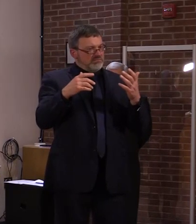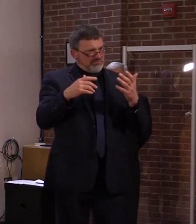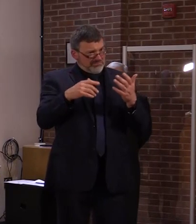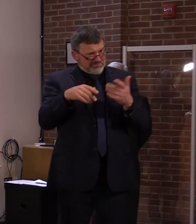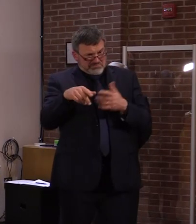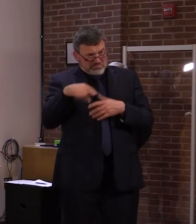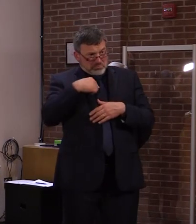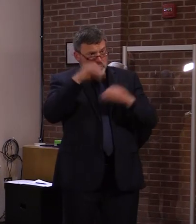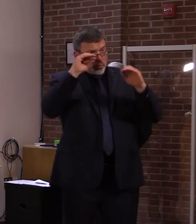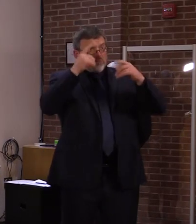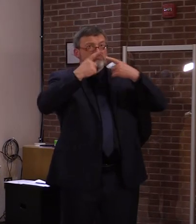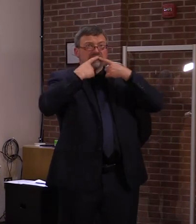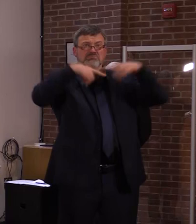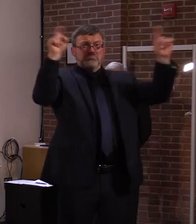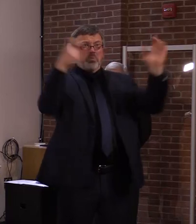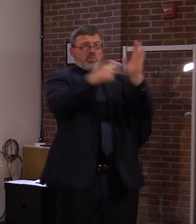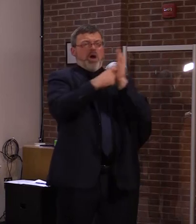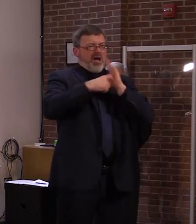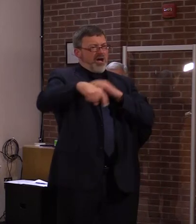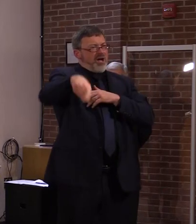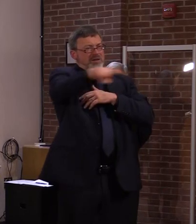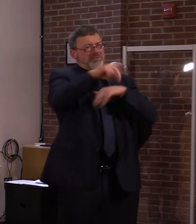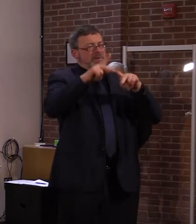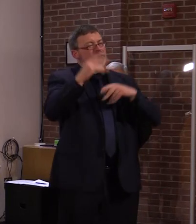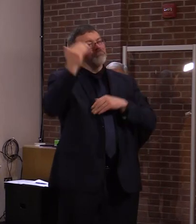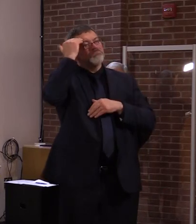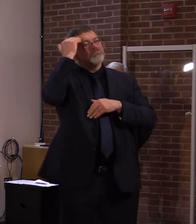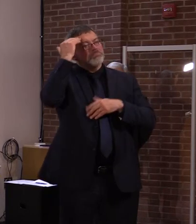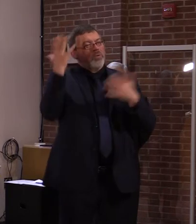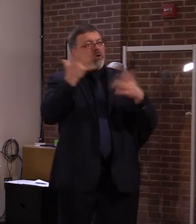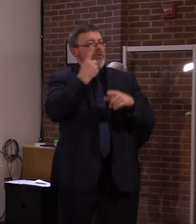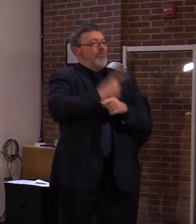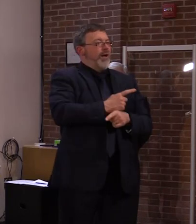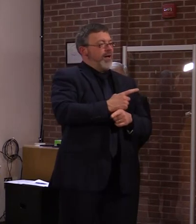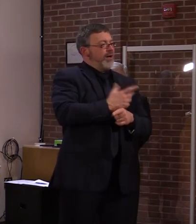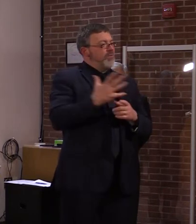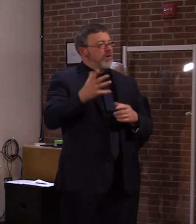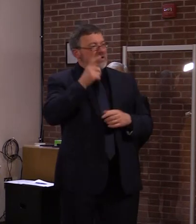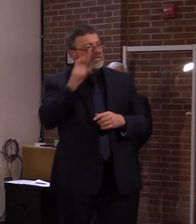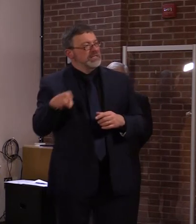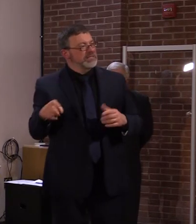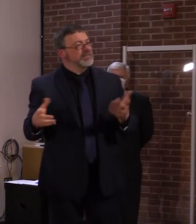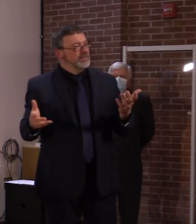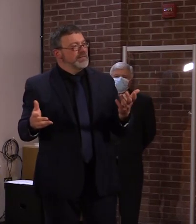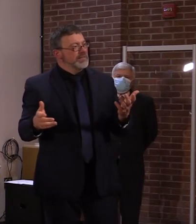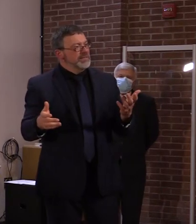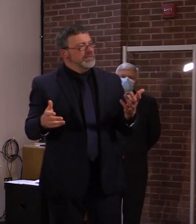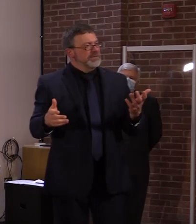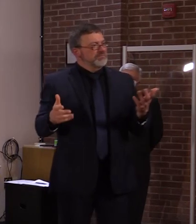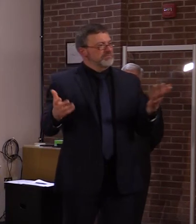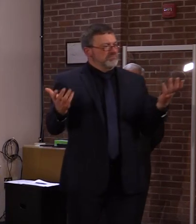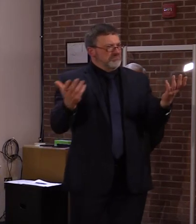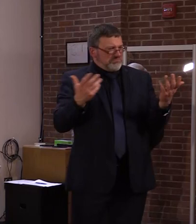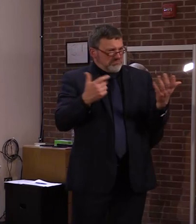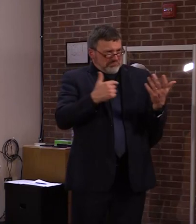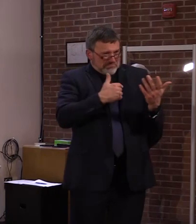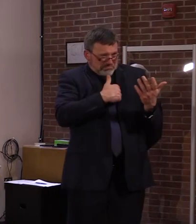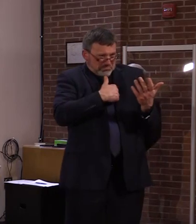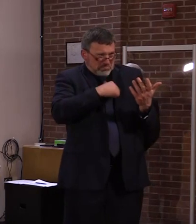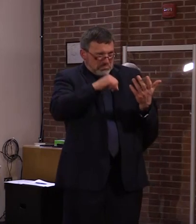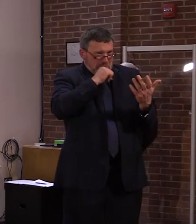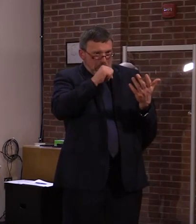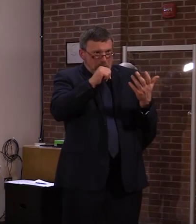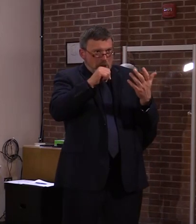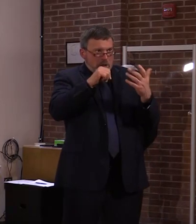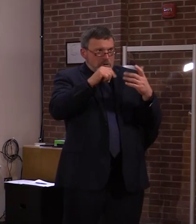those who aren't, the mask mandate isn't going to affect them. They're not going to adhere to that. That's